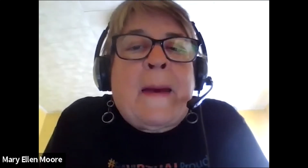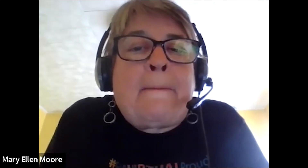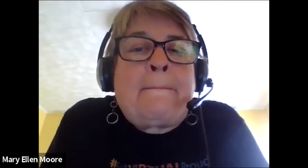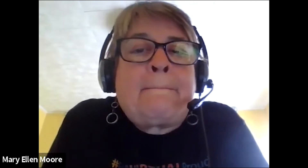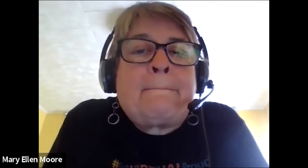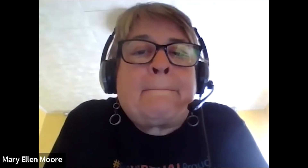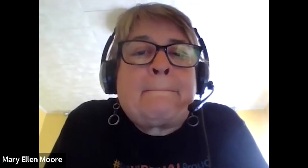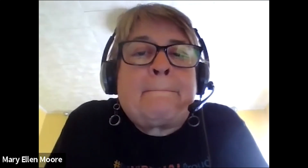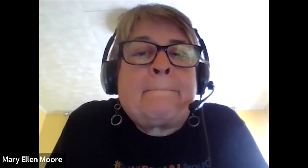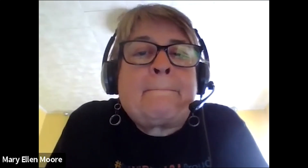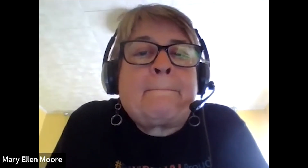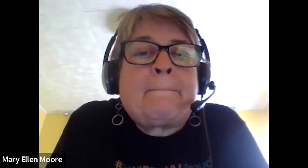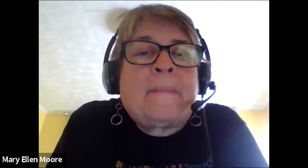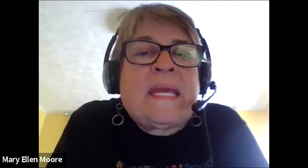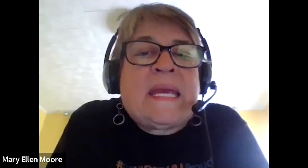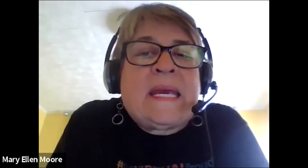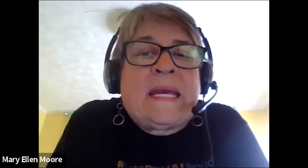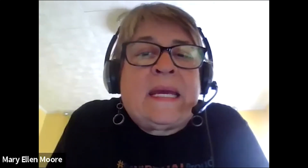M E.